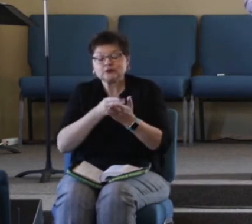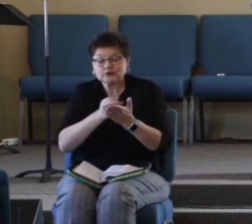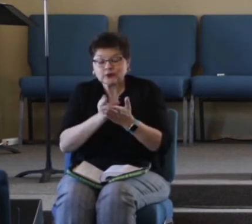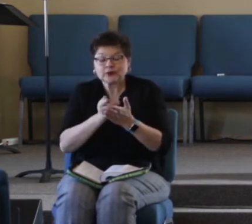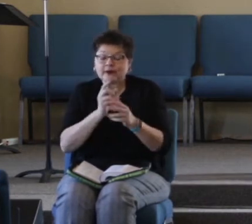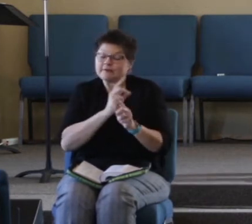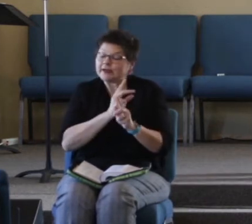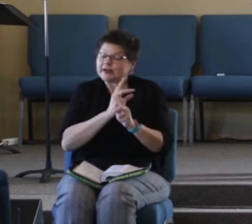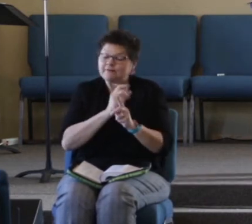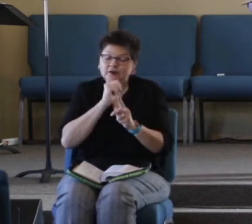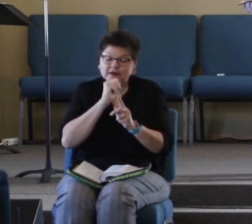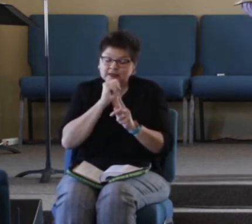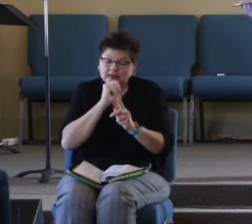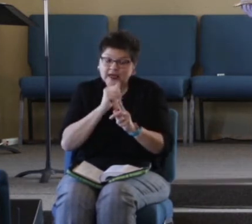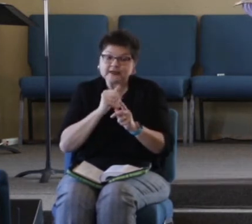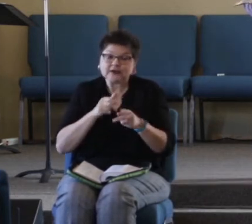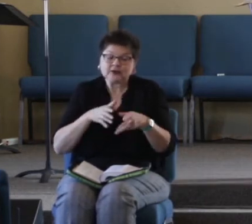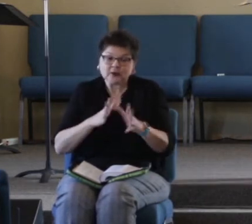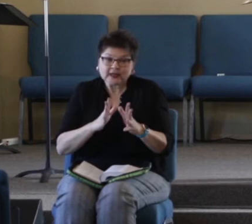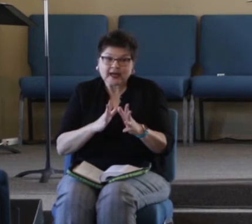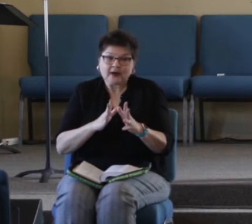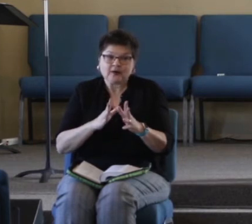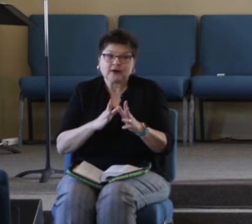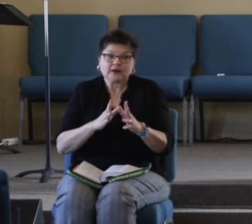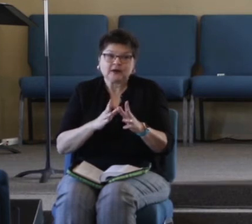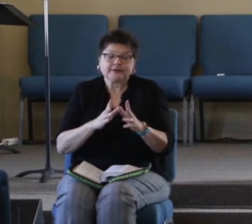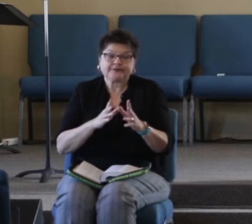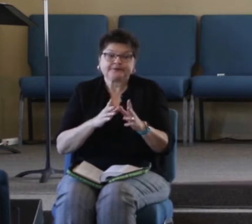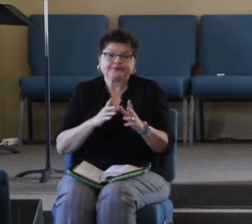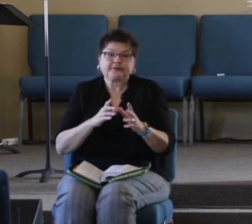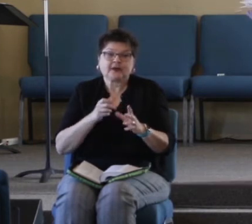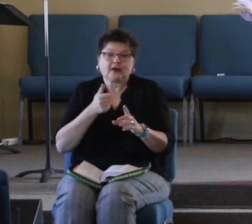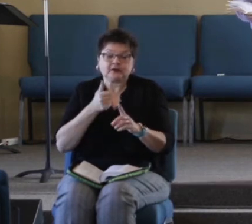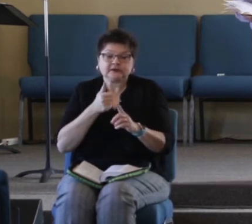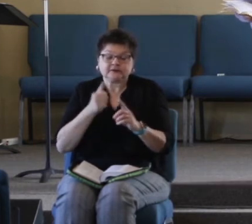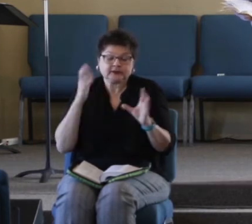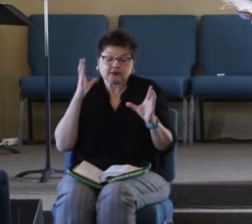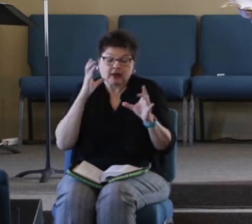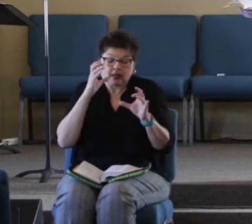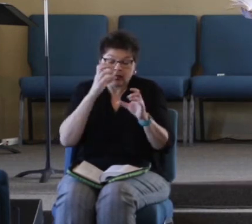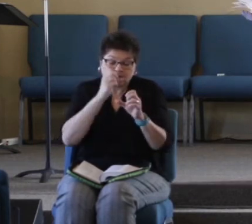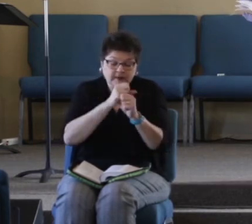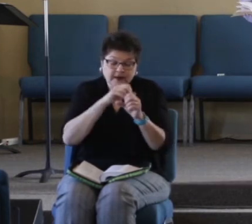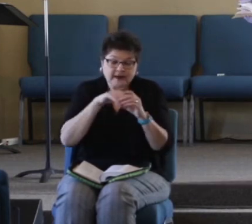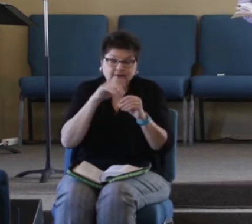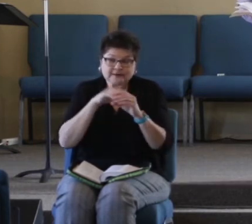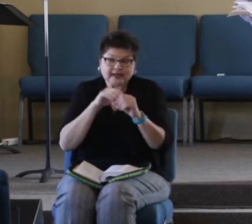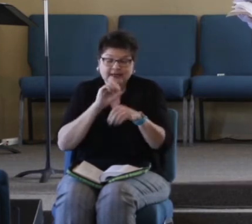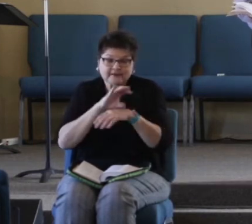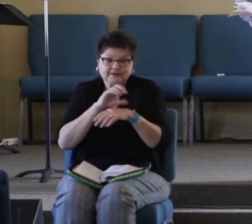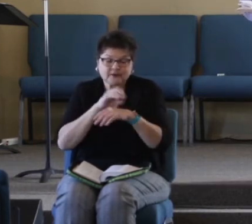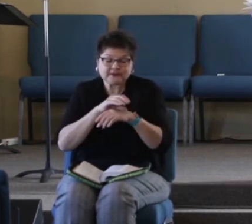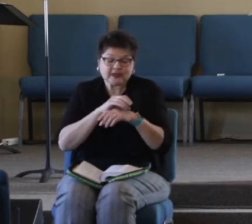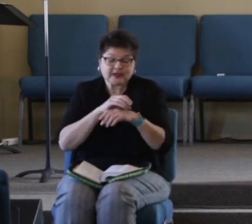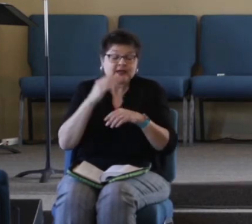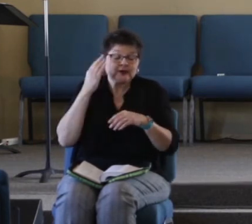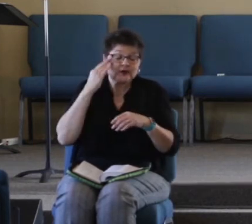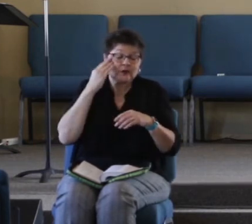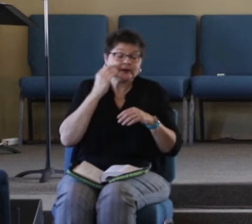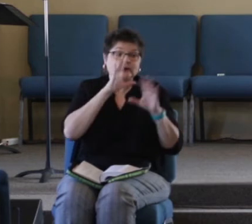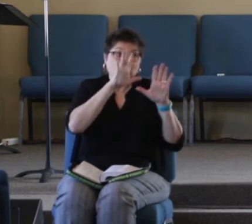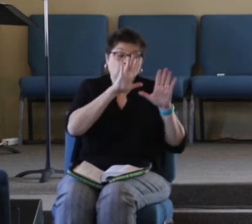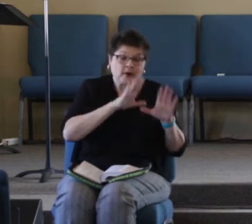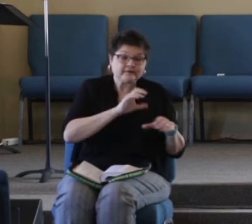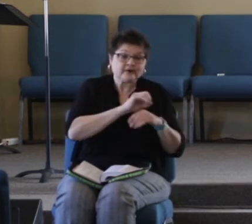to be so immersed in outside influences that we forget the wonderful counselor is here. And for the church,